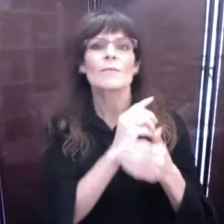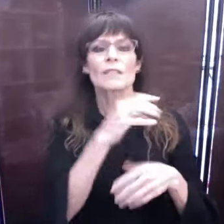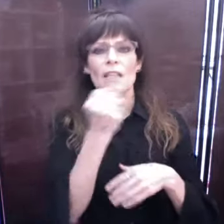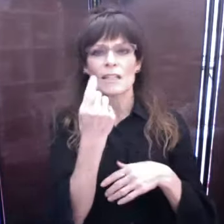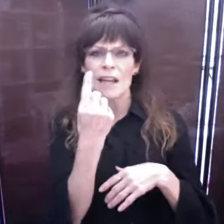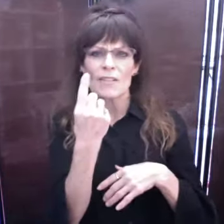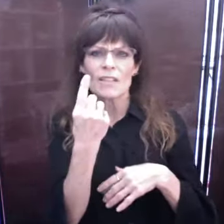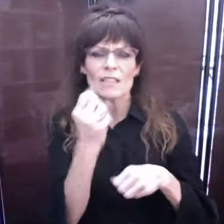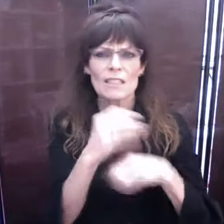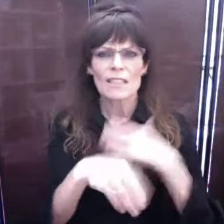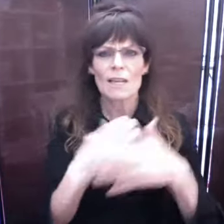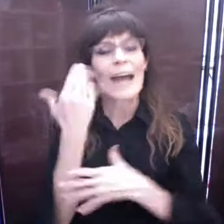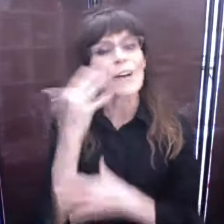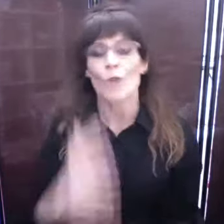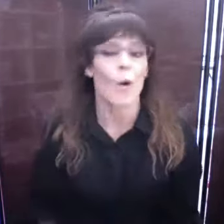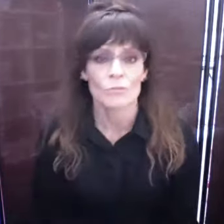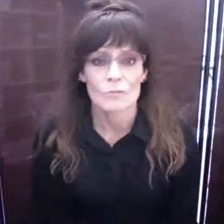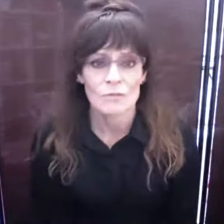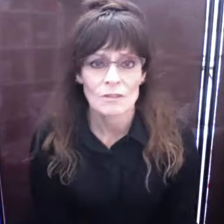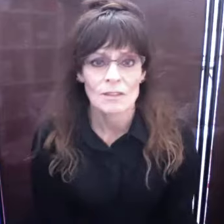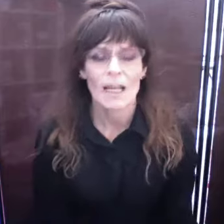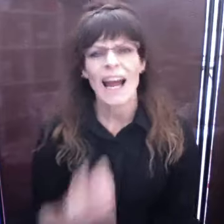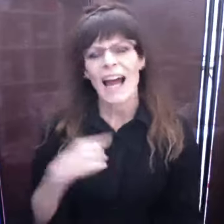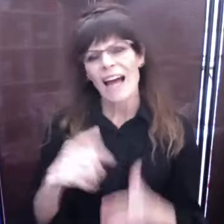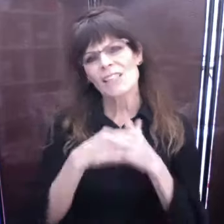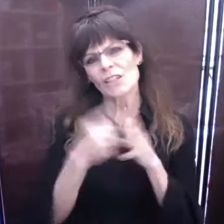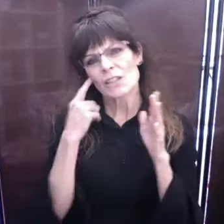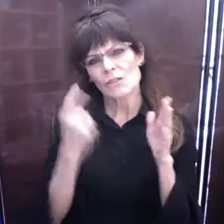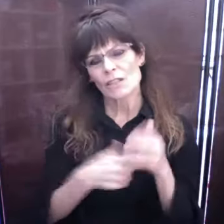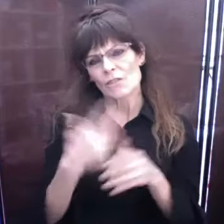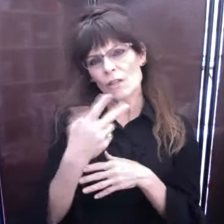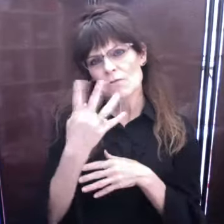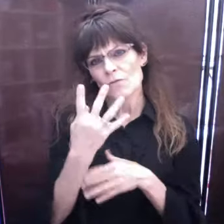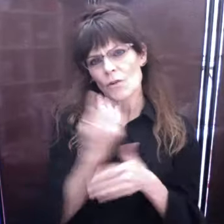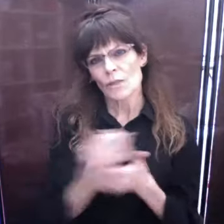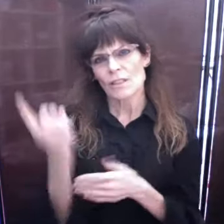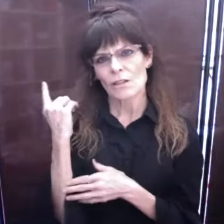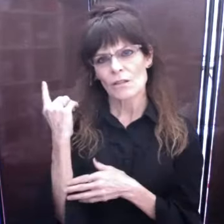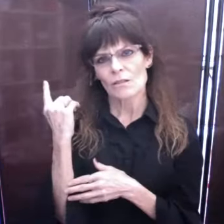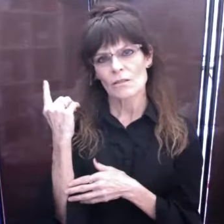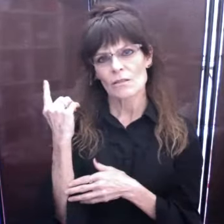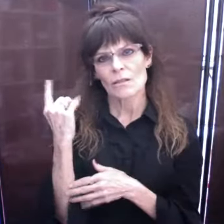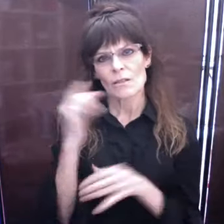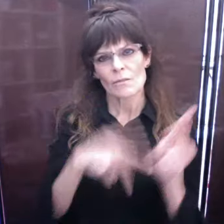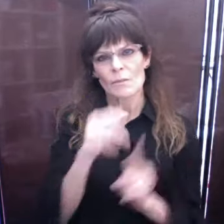know, you guys, but I started noticing about 3 or 4 weeks ago, nobody calls me anymore for anything.